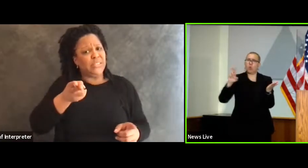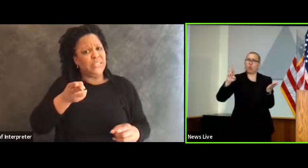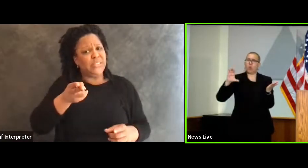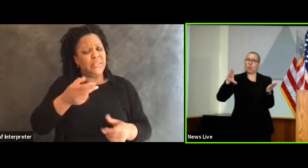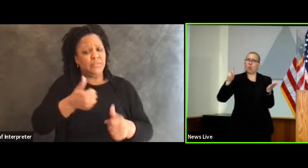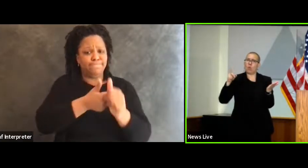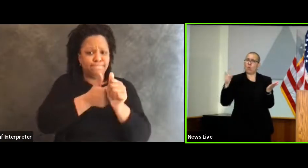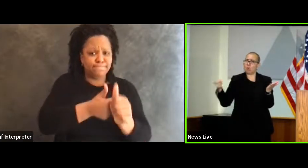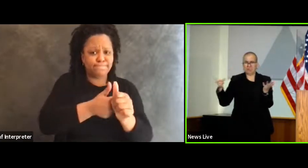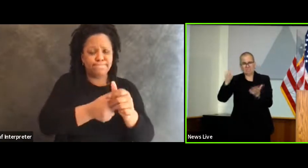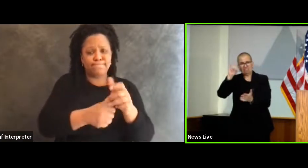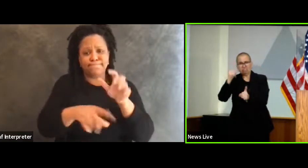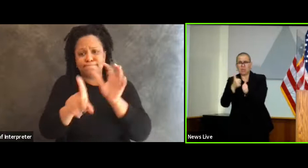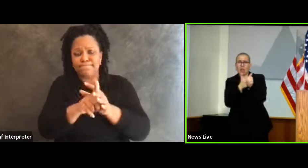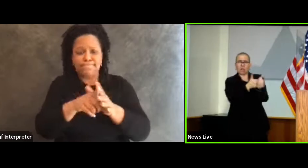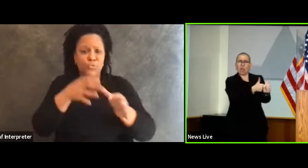participating,